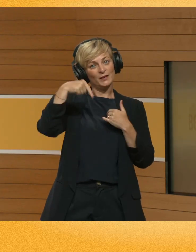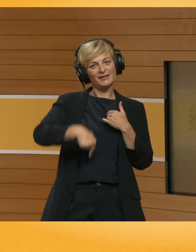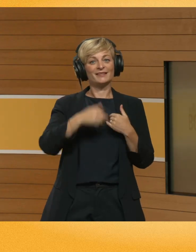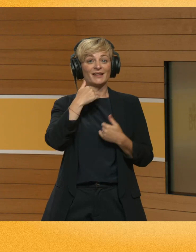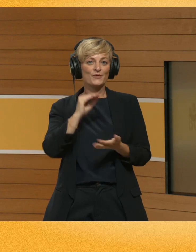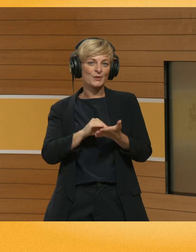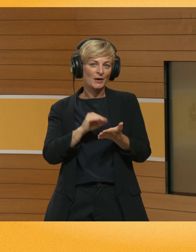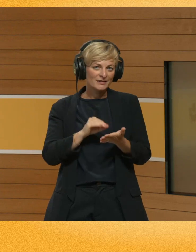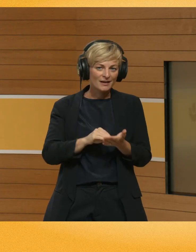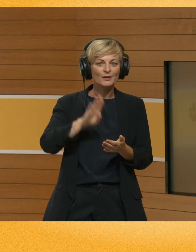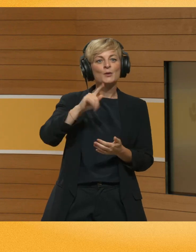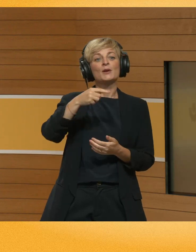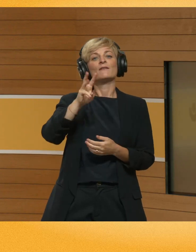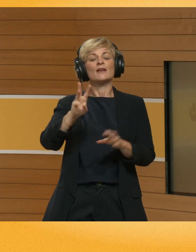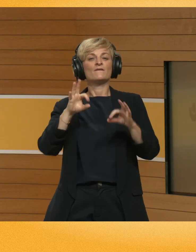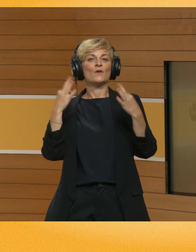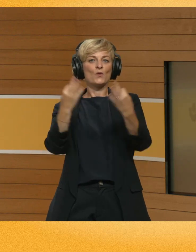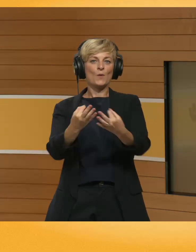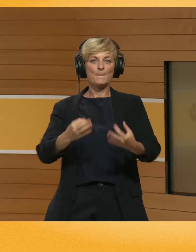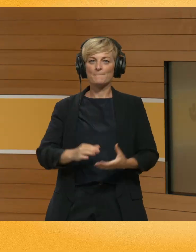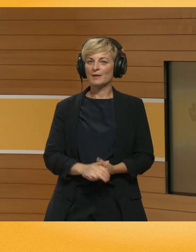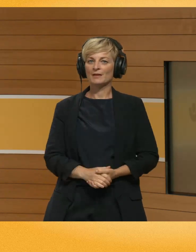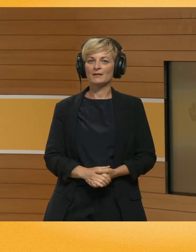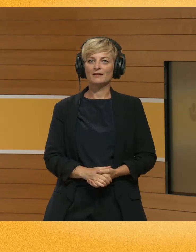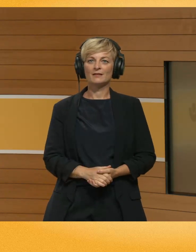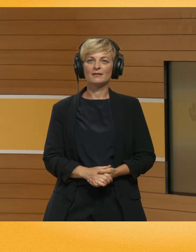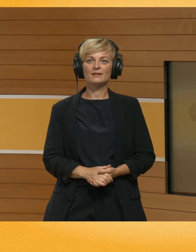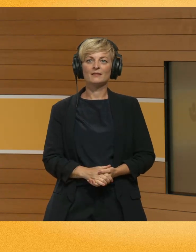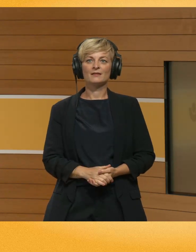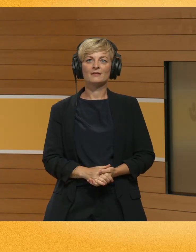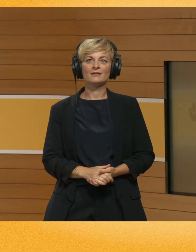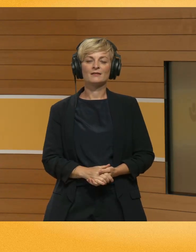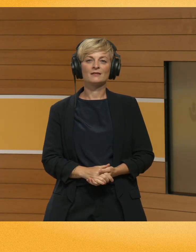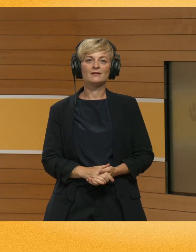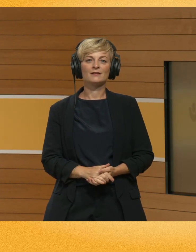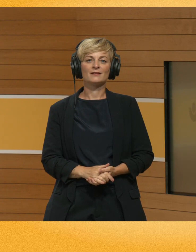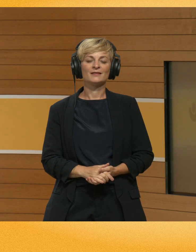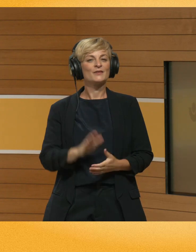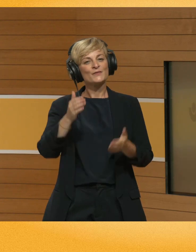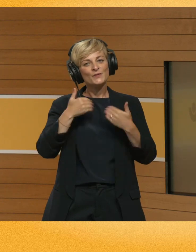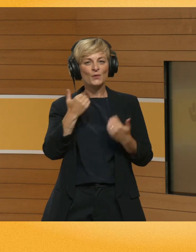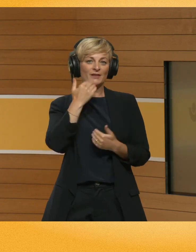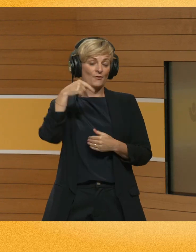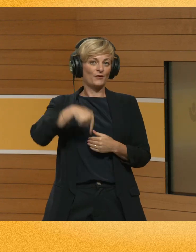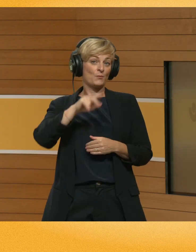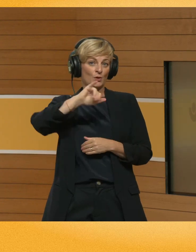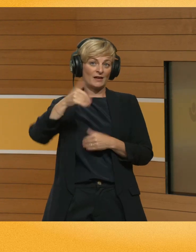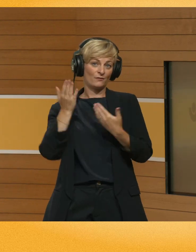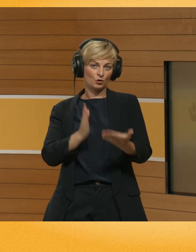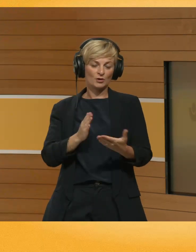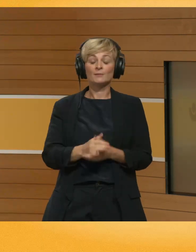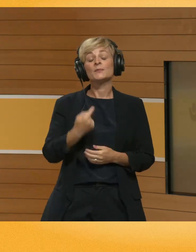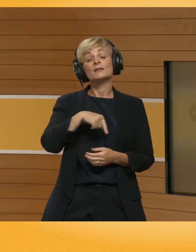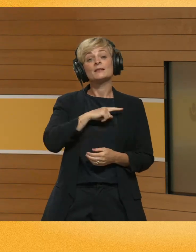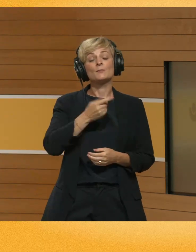to present the project. I'm originally from Germany, but I live and work in Belgium, where I'm doing